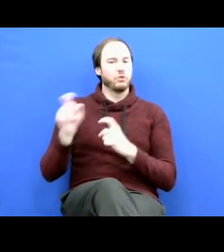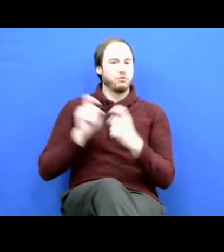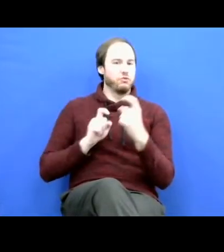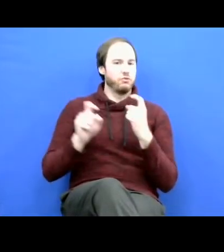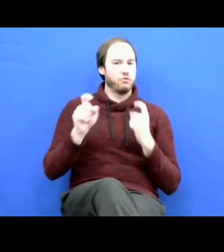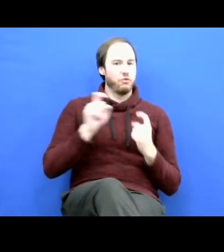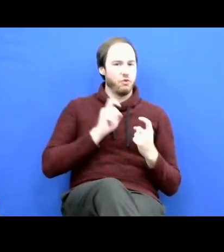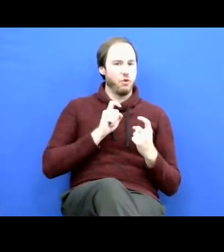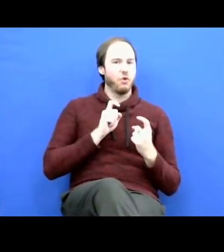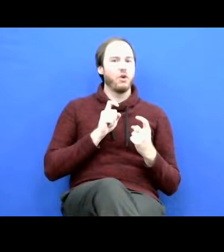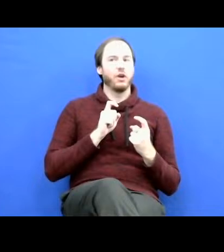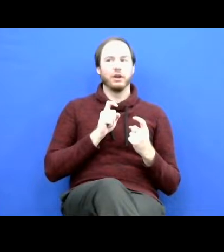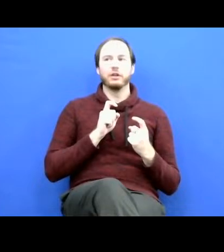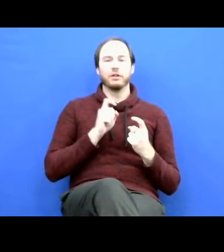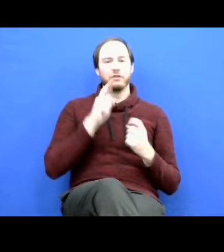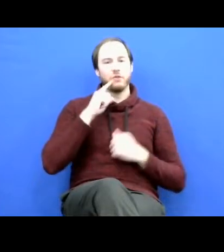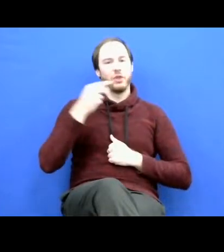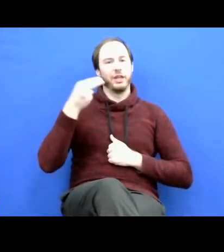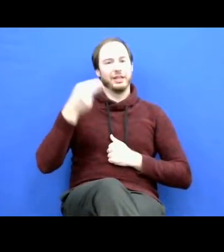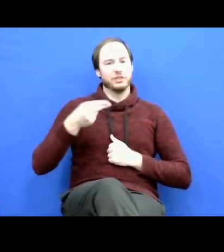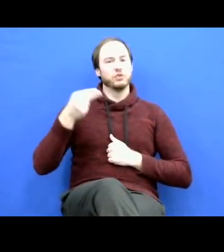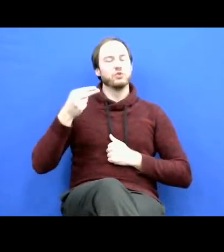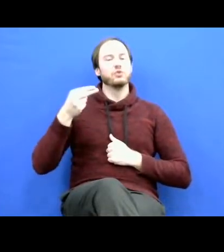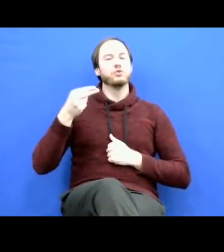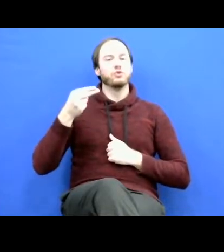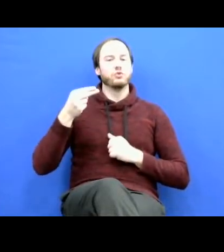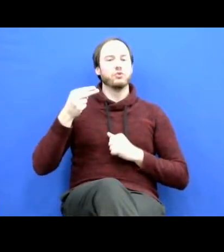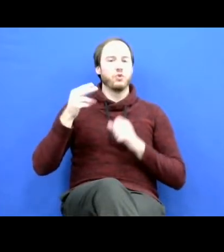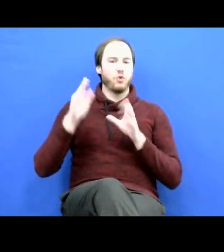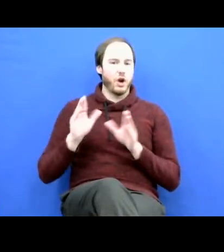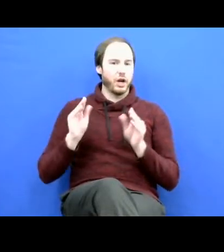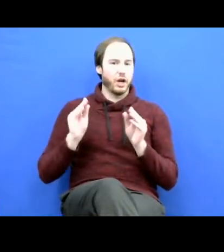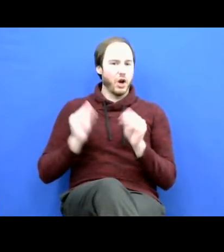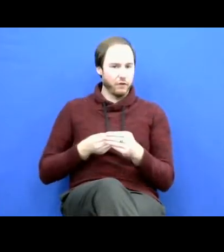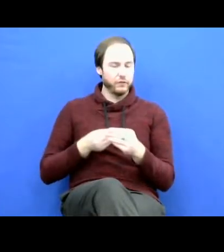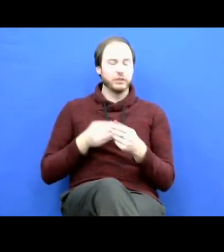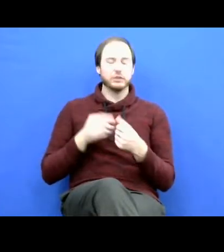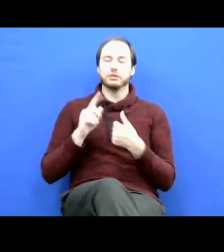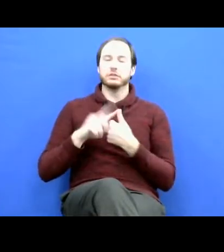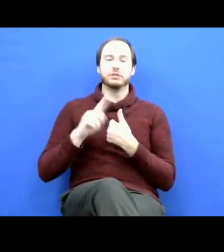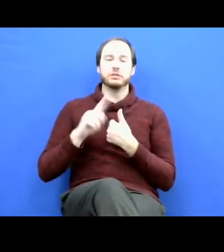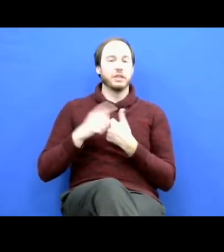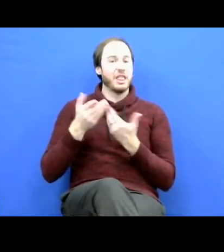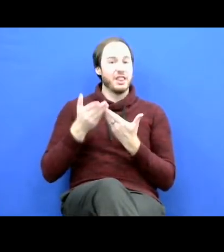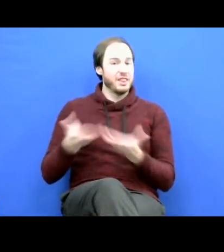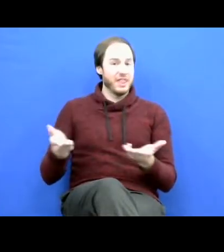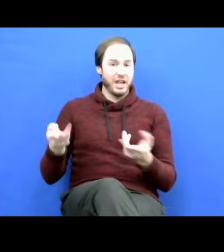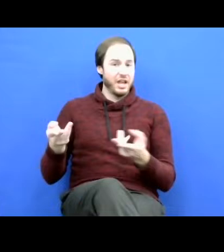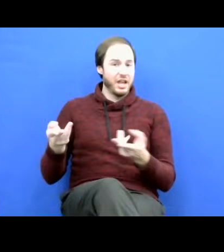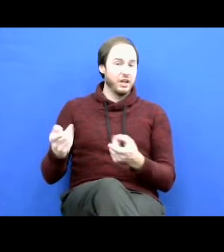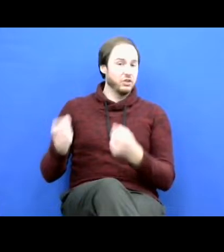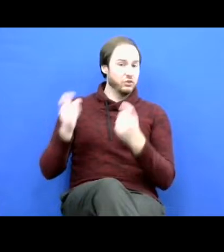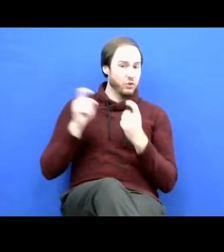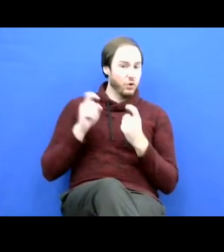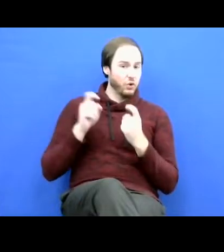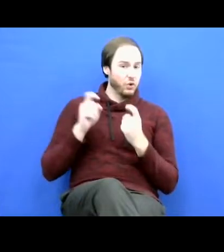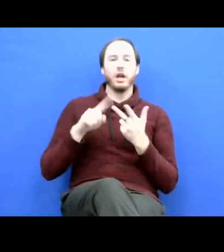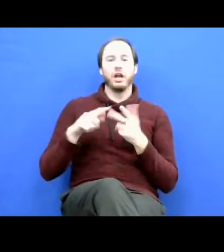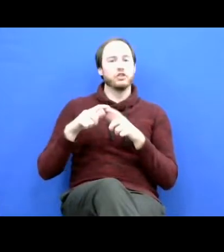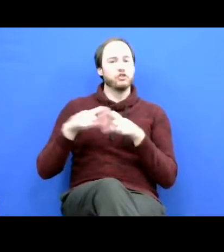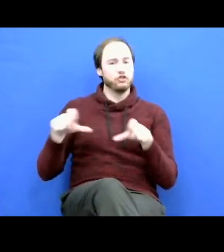the historian's office, both in the form of items as well as cash.